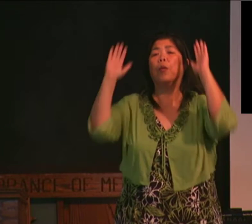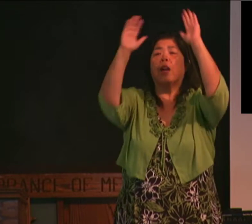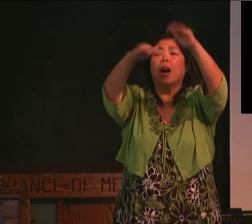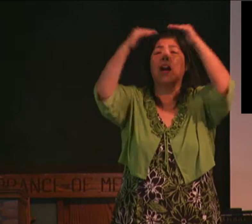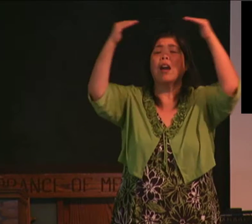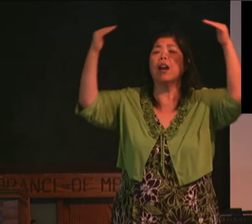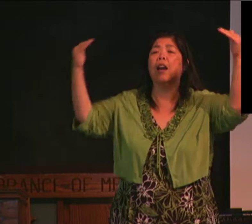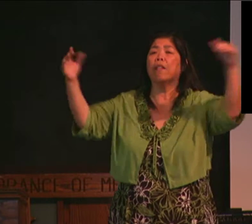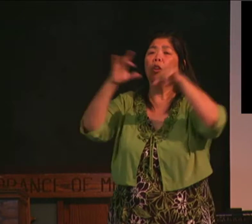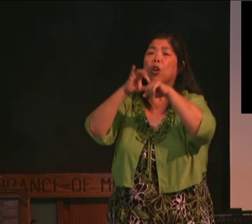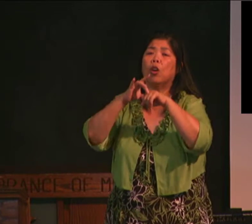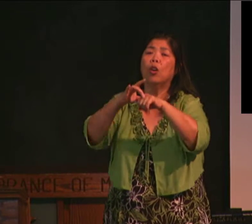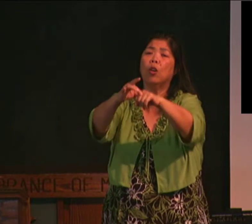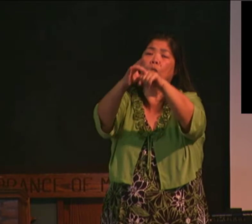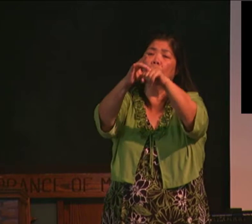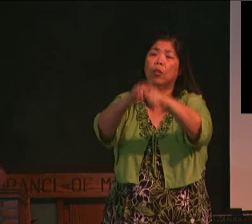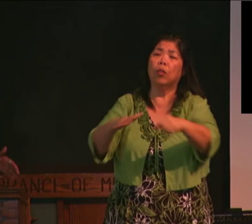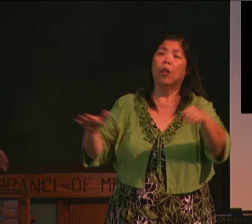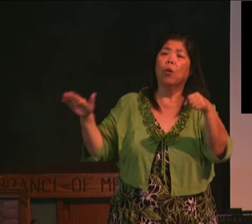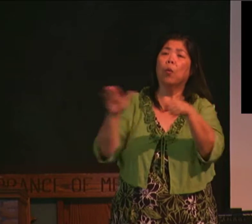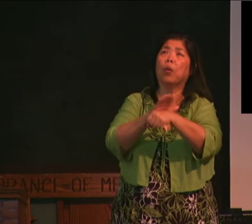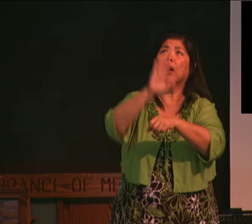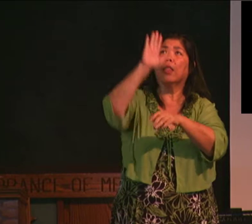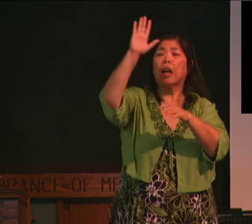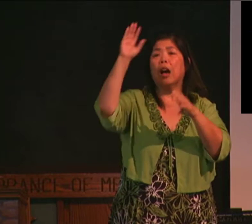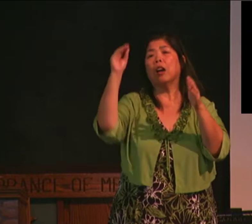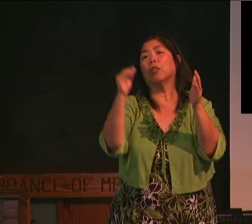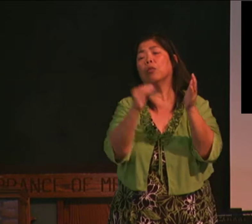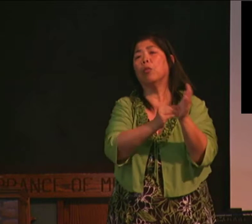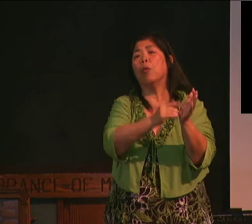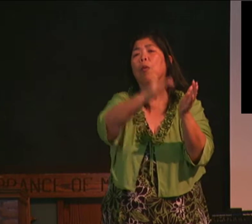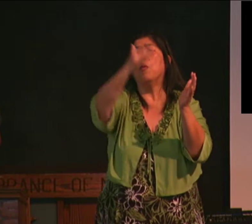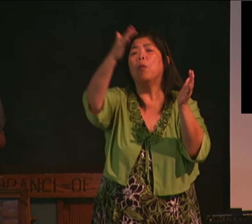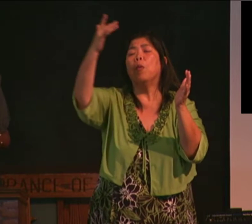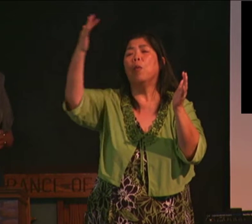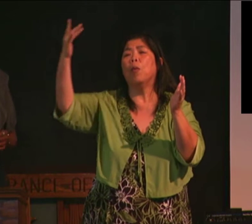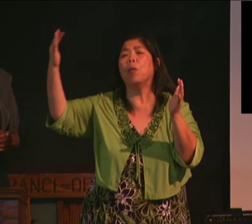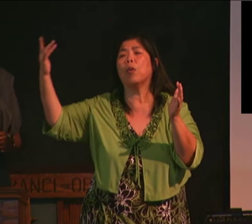Heaven and earth are filled with your glory.